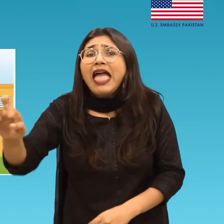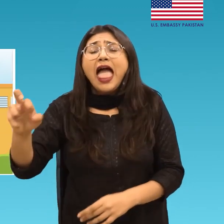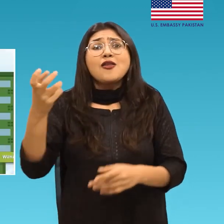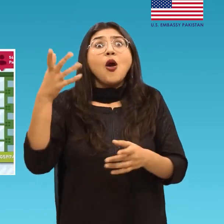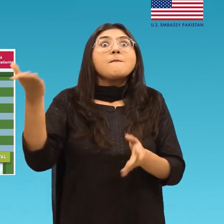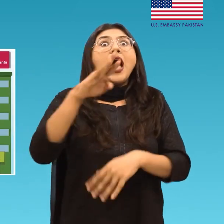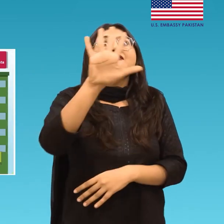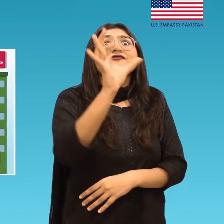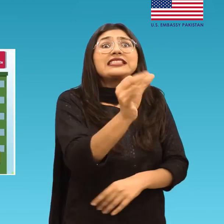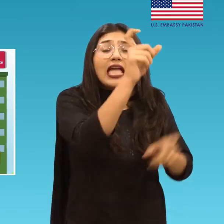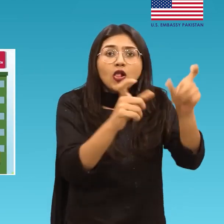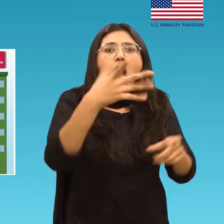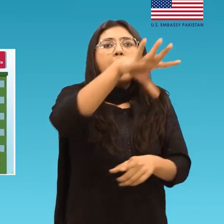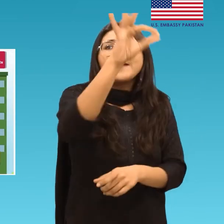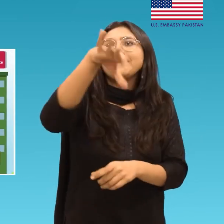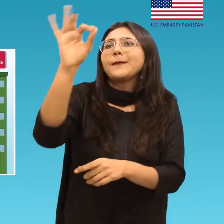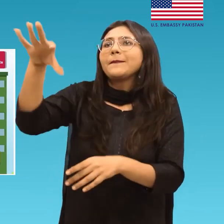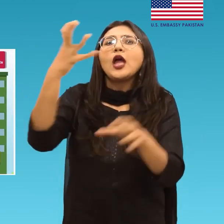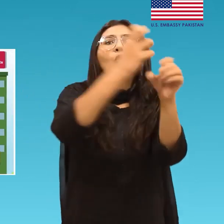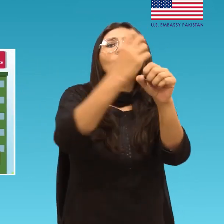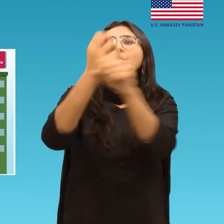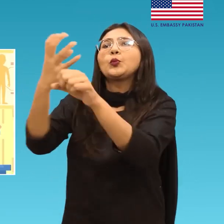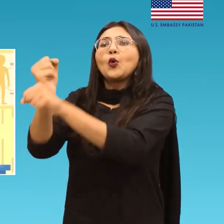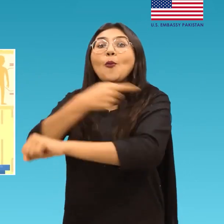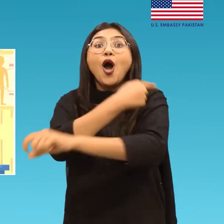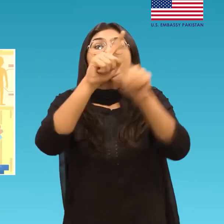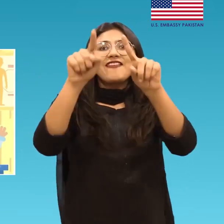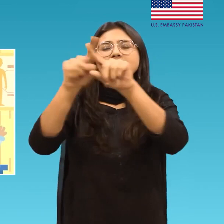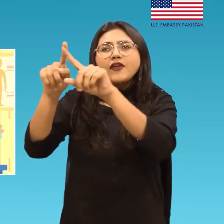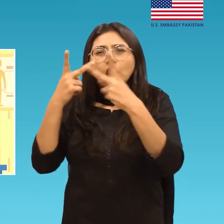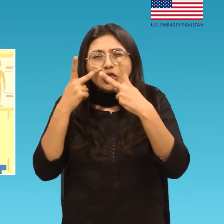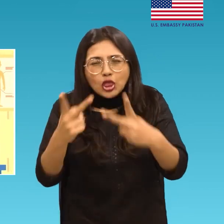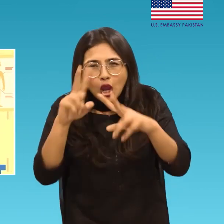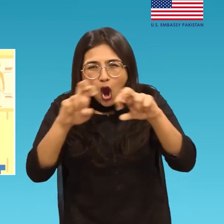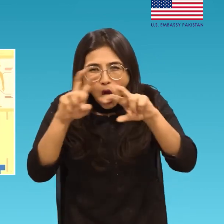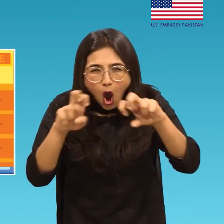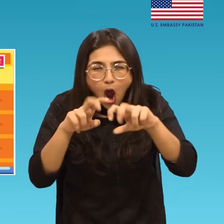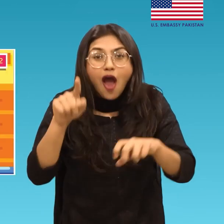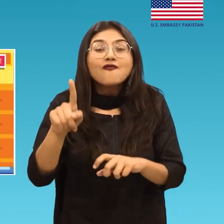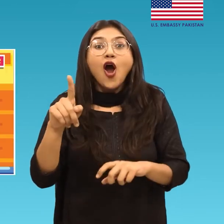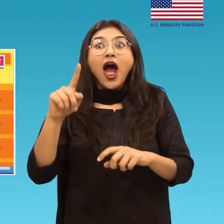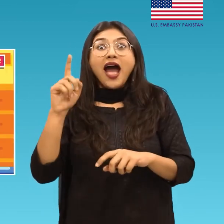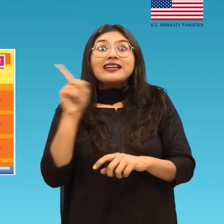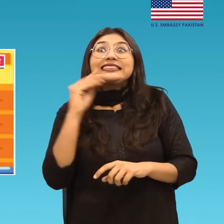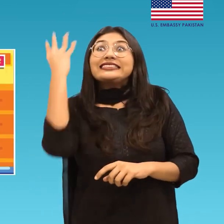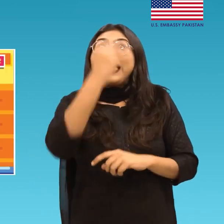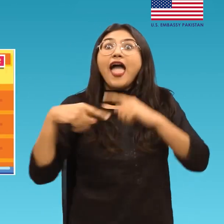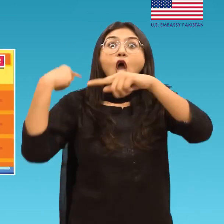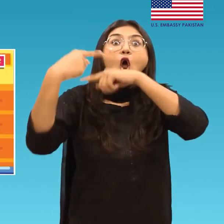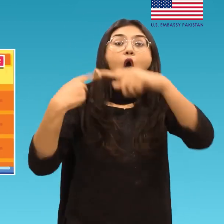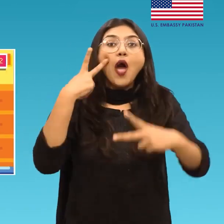hospital and 56 patients from wuhan pulmonary hospital these symptoms are broken down into day one to day